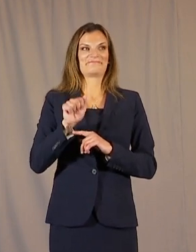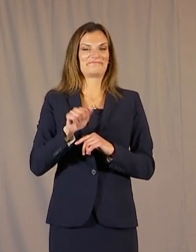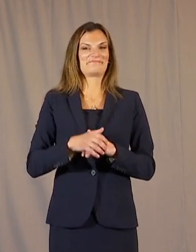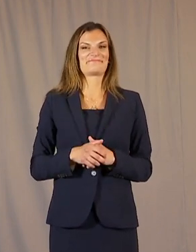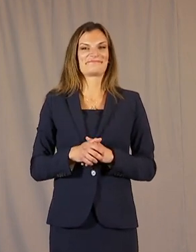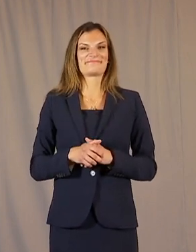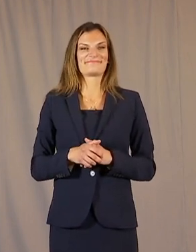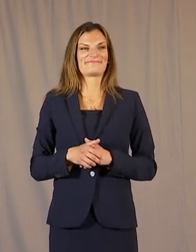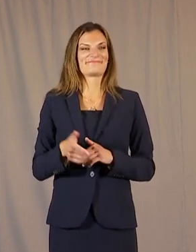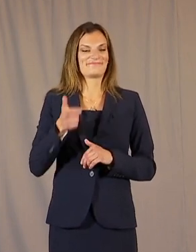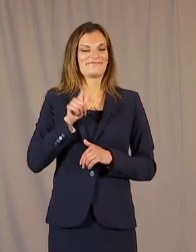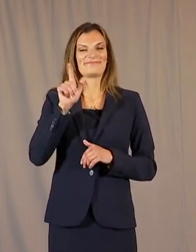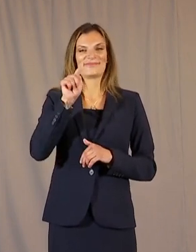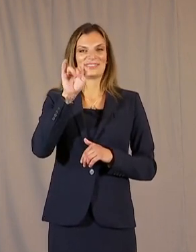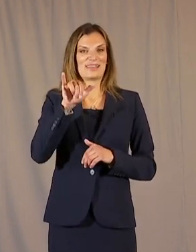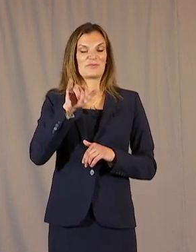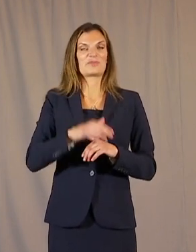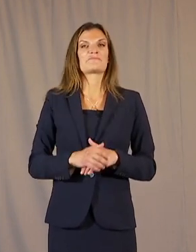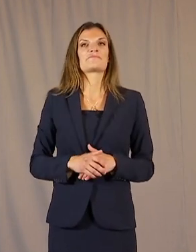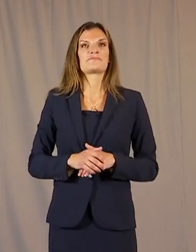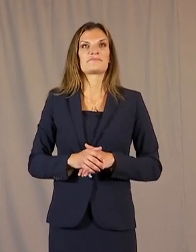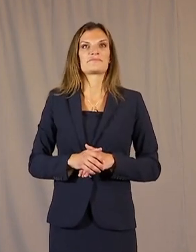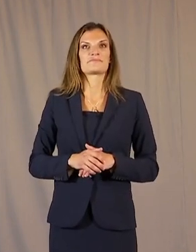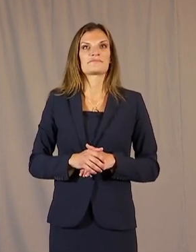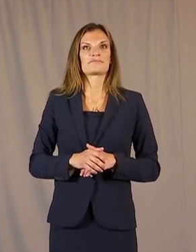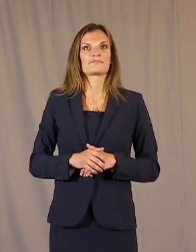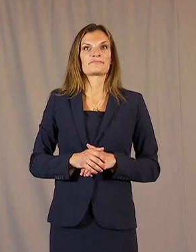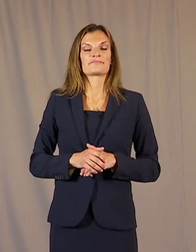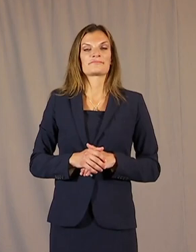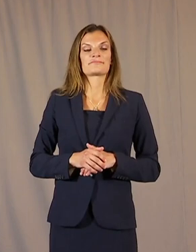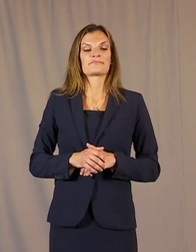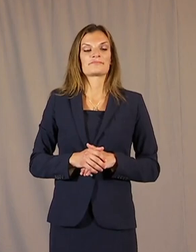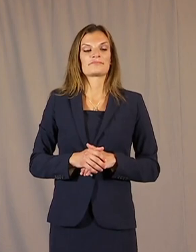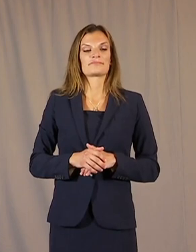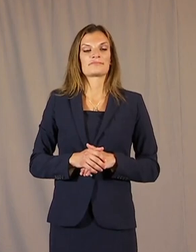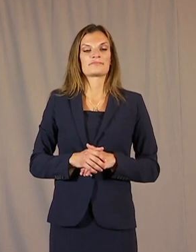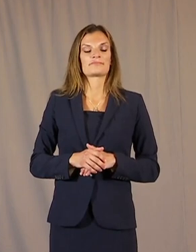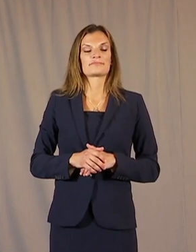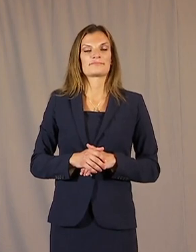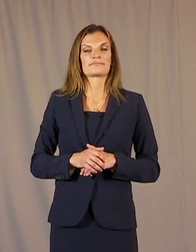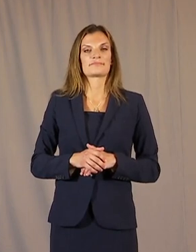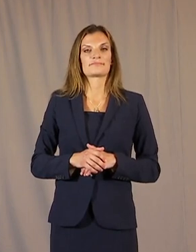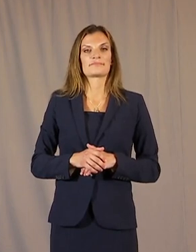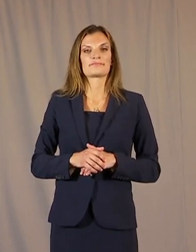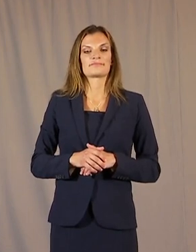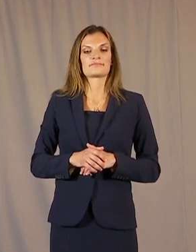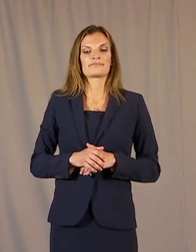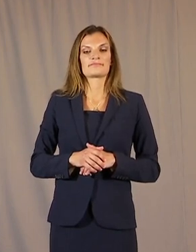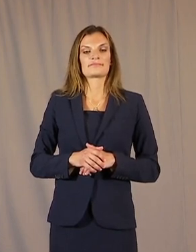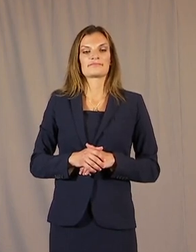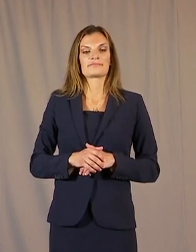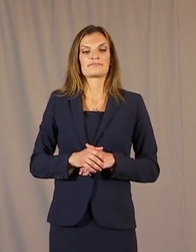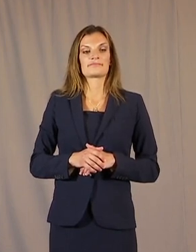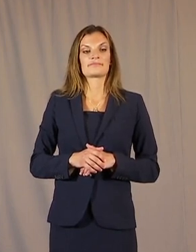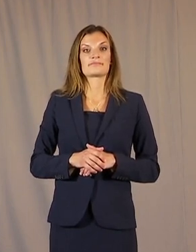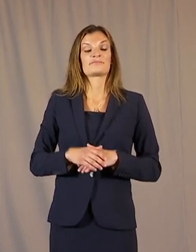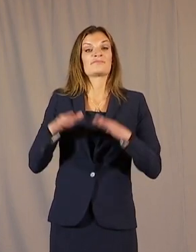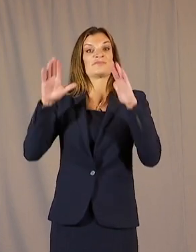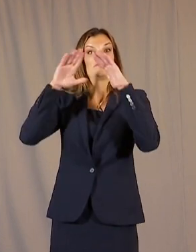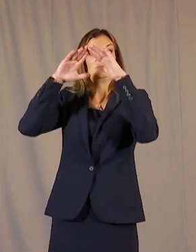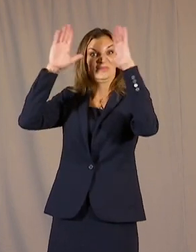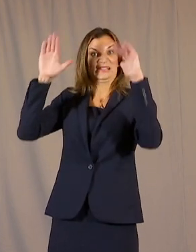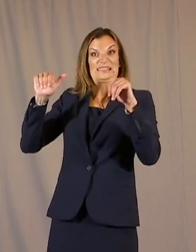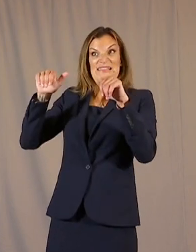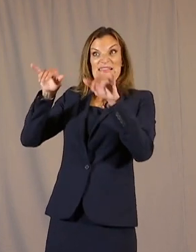you can't solve systemic problems without representation from those who are